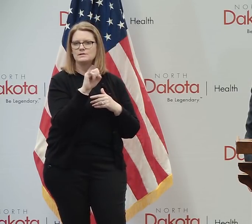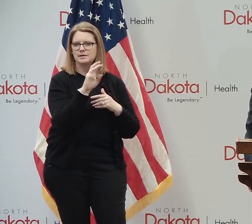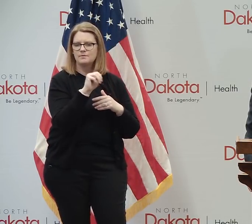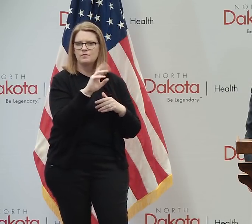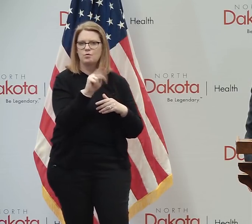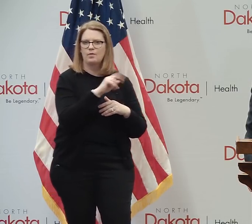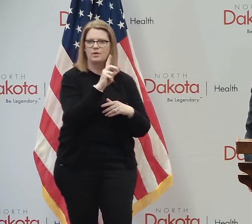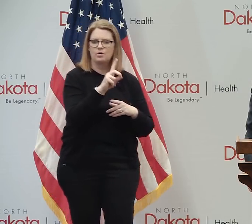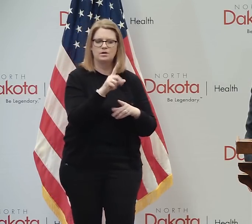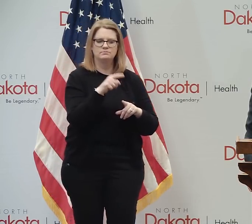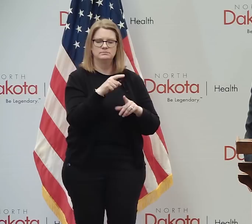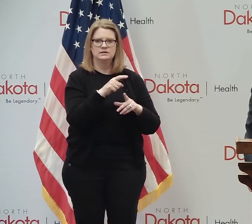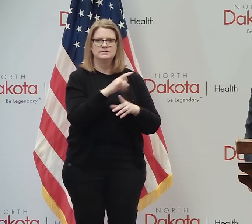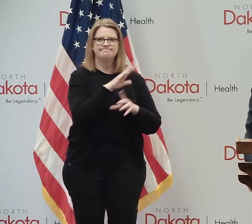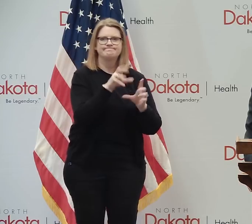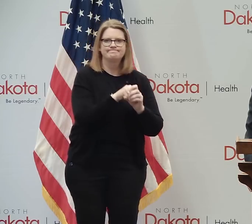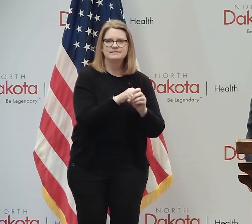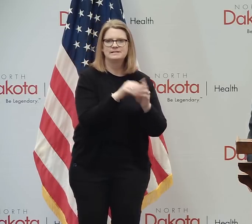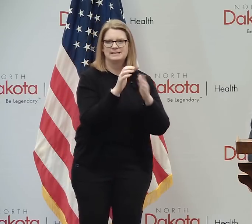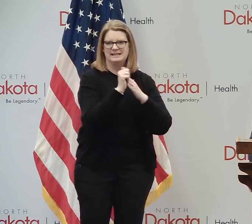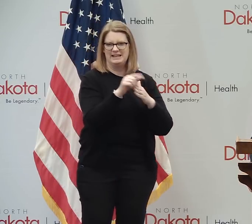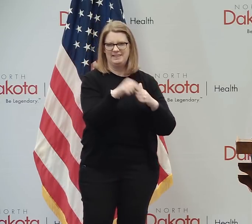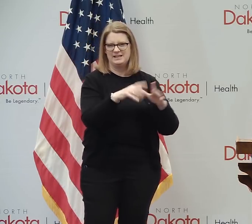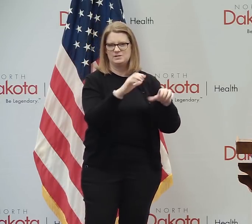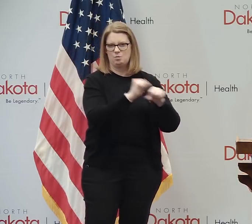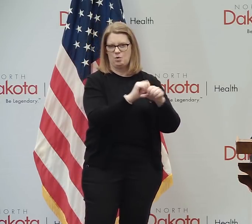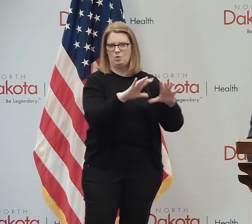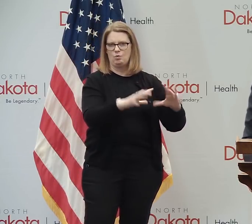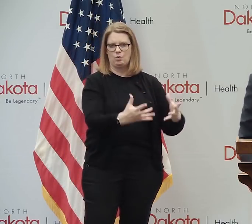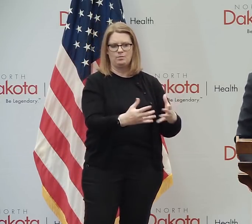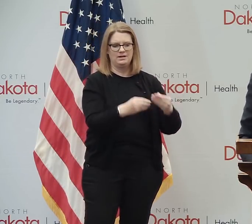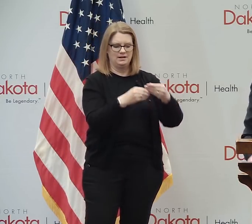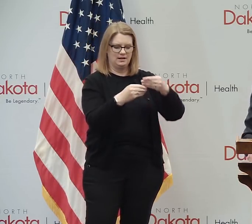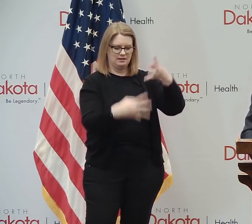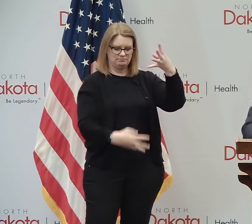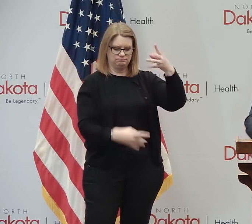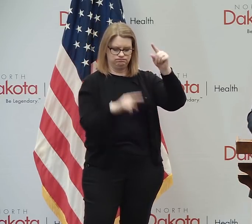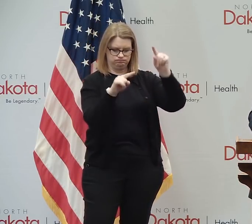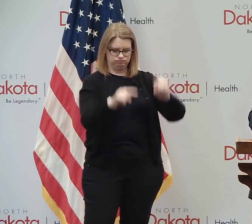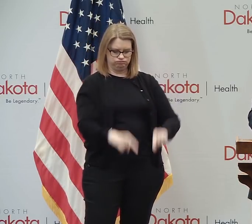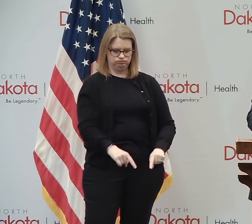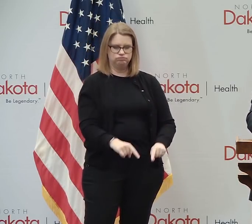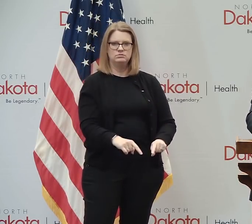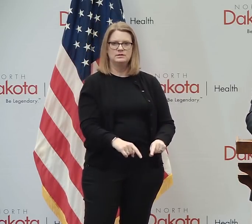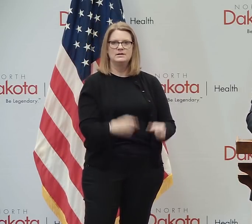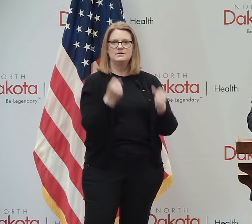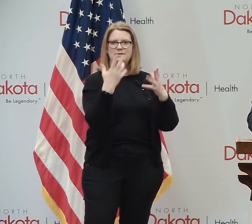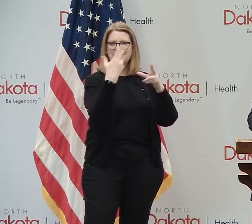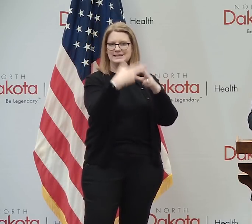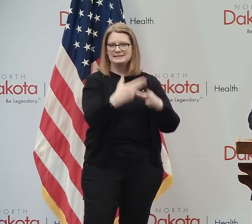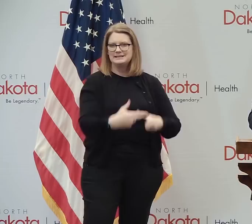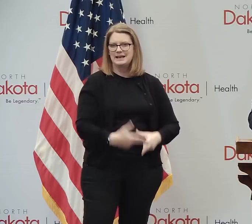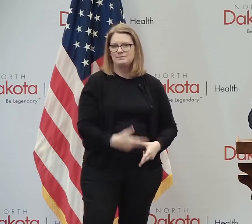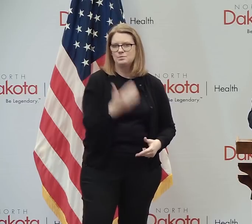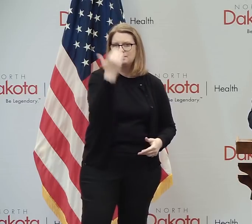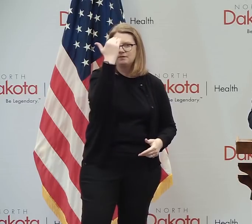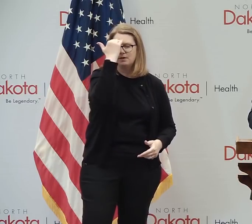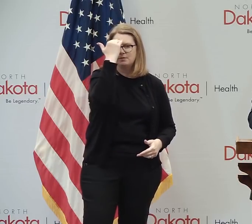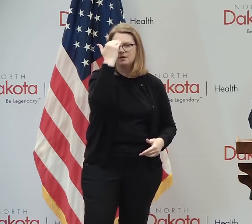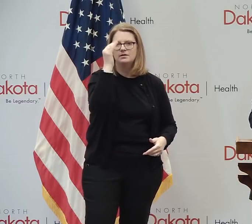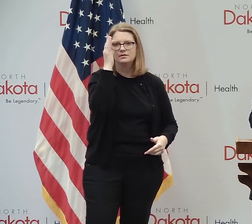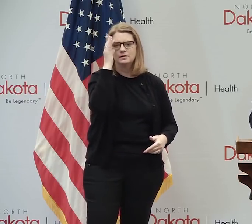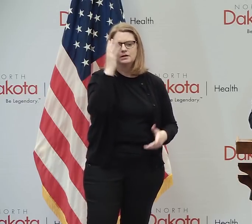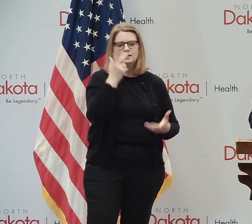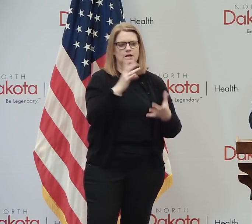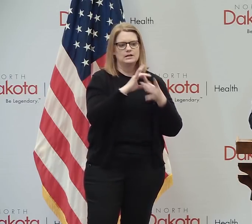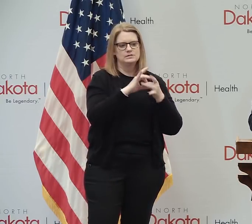but has jumped in to lead this work group, and a long list of terrific people. Many of these names will be familiar to you, and